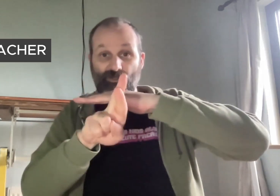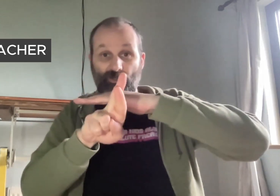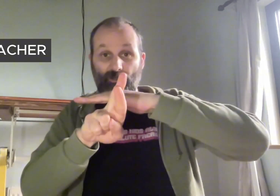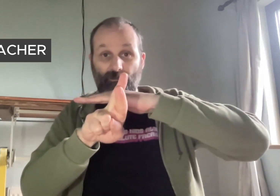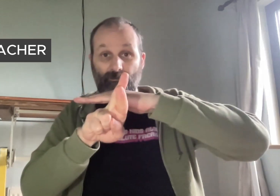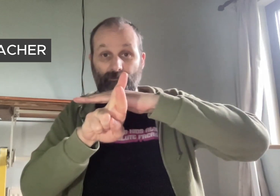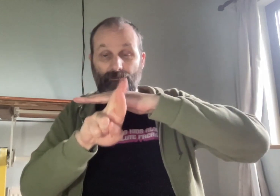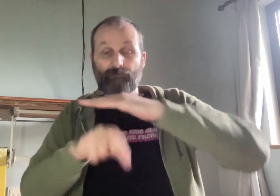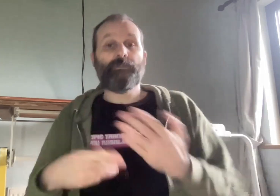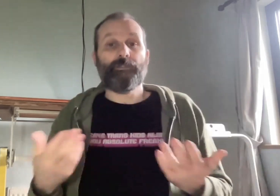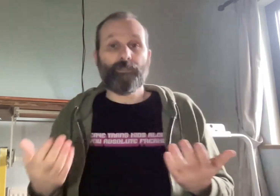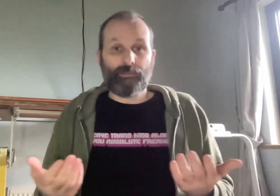teacher,